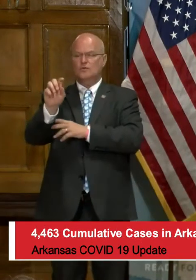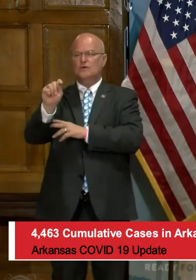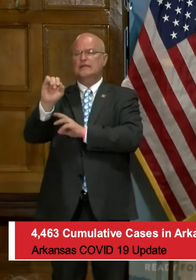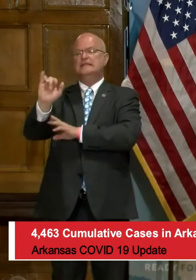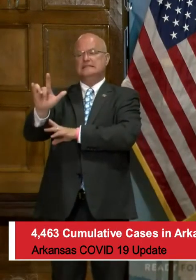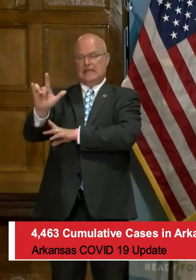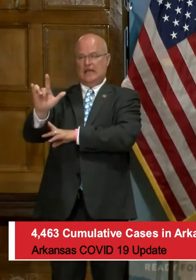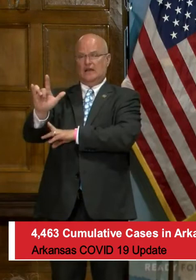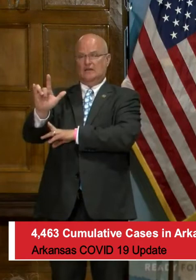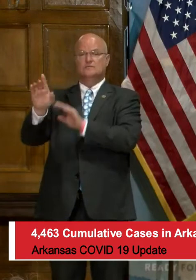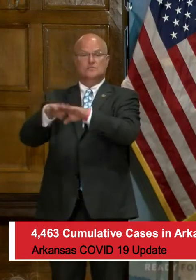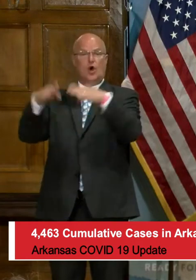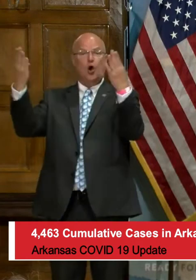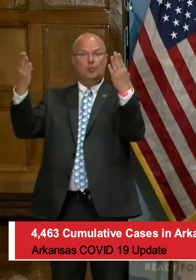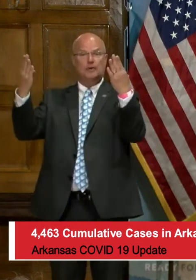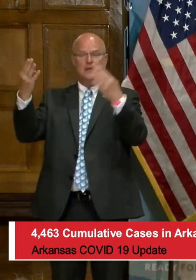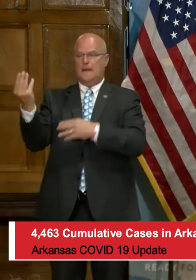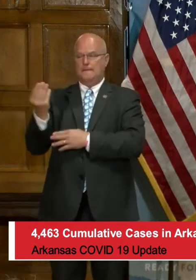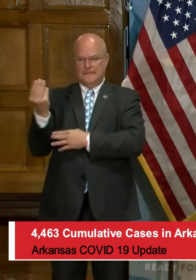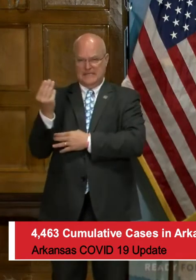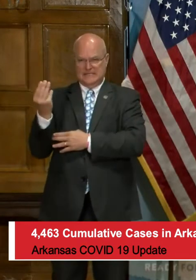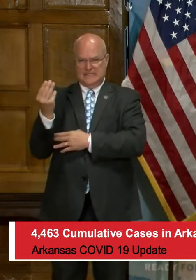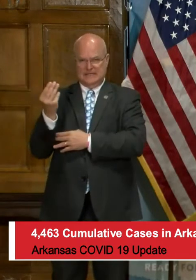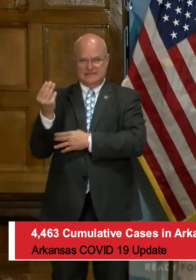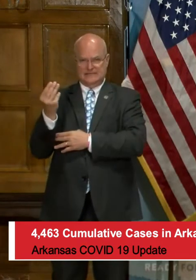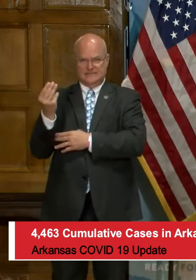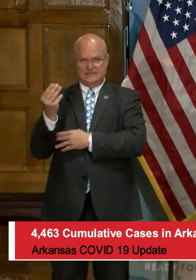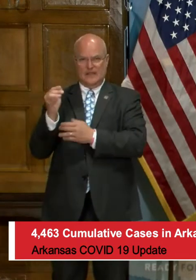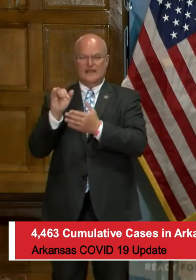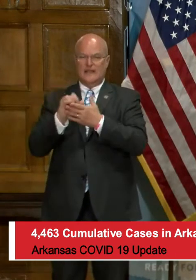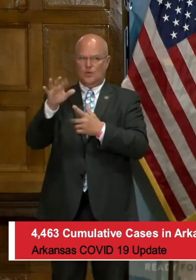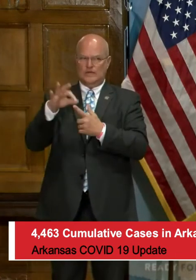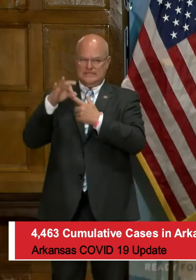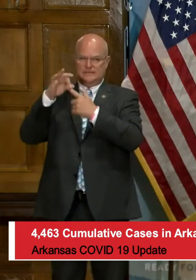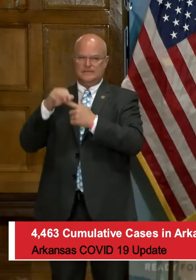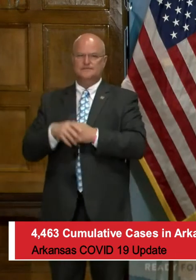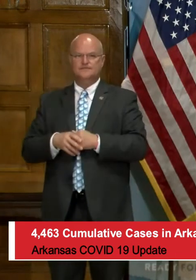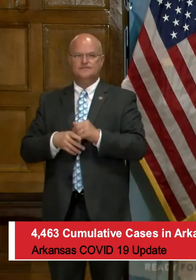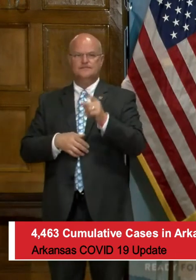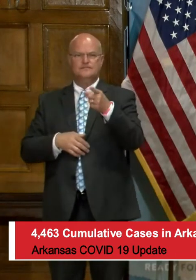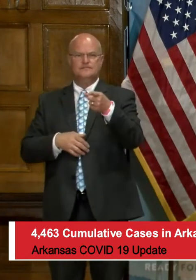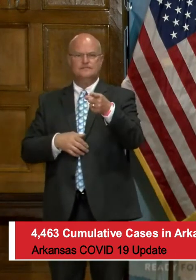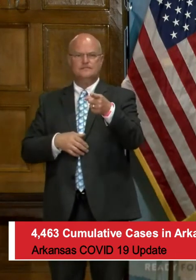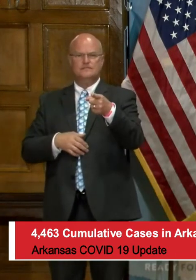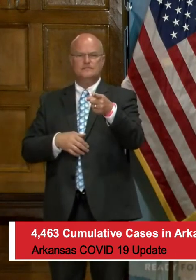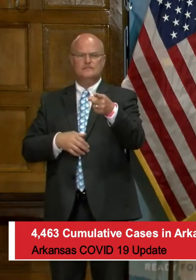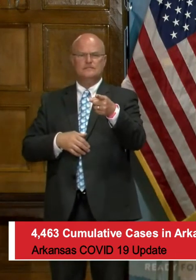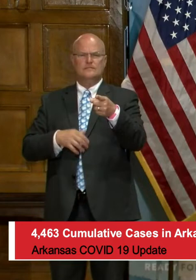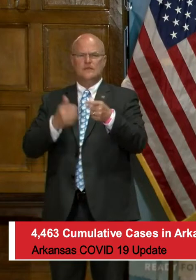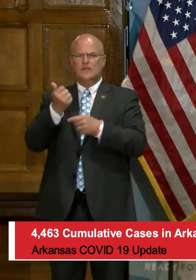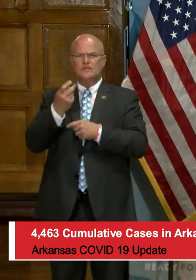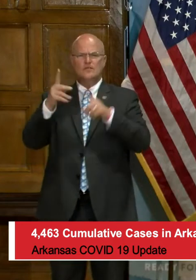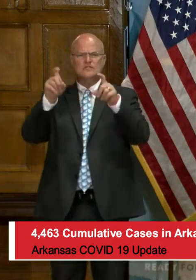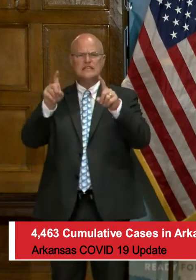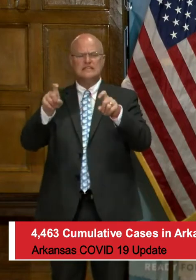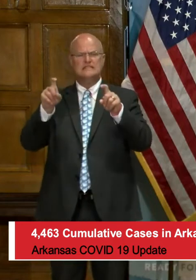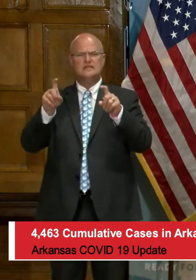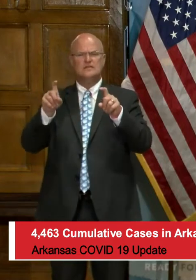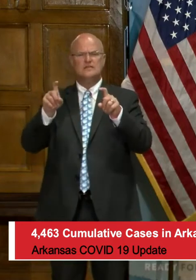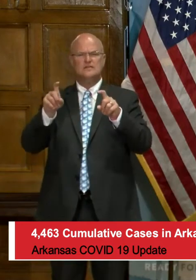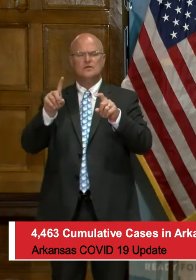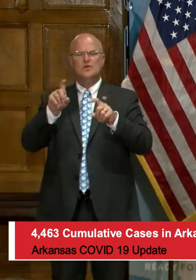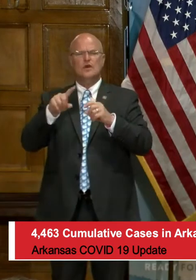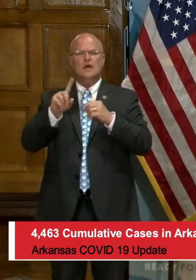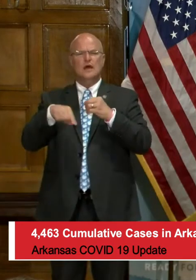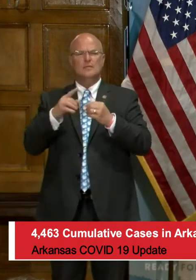retail is all open Monday with that one exception. Yes, listen. I have a couple of testing questions,